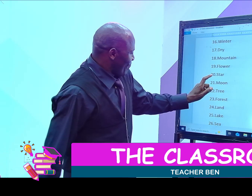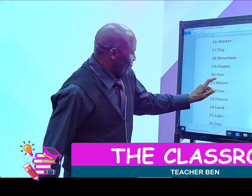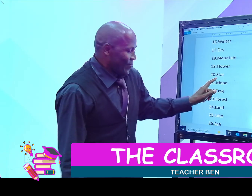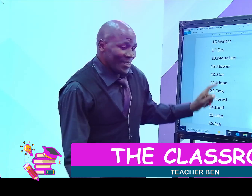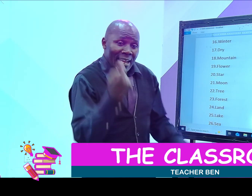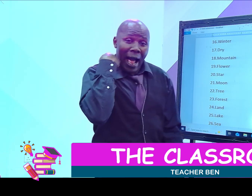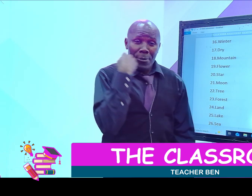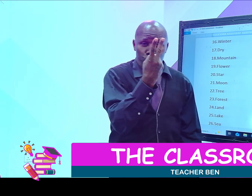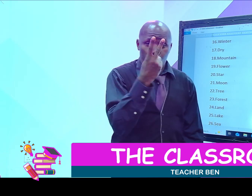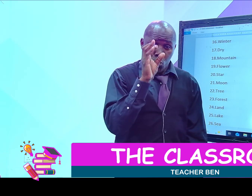nice.